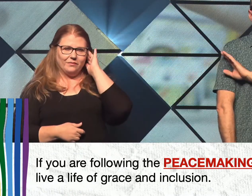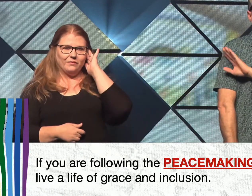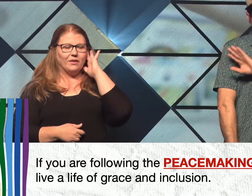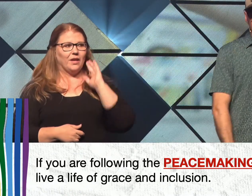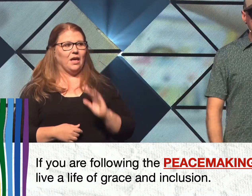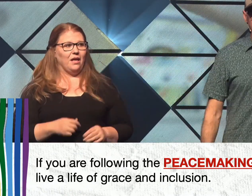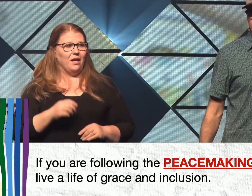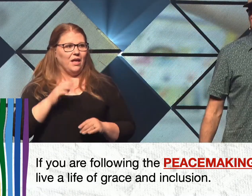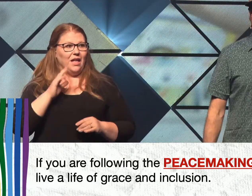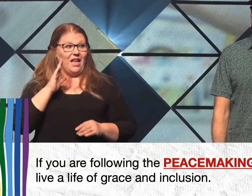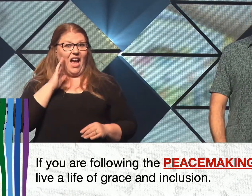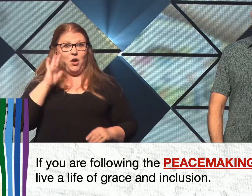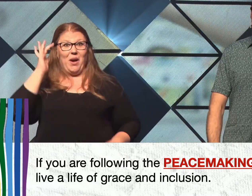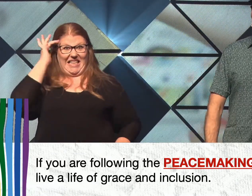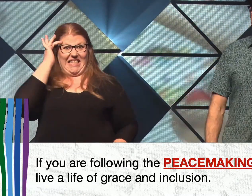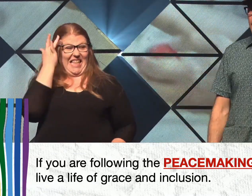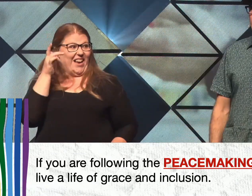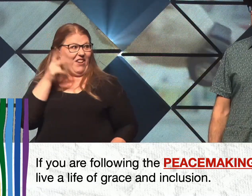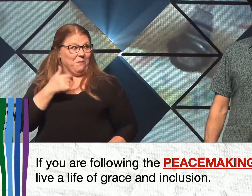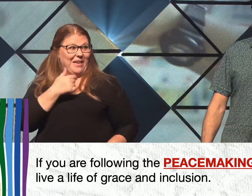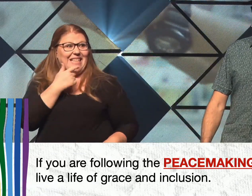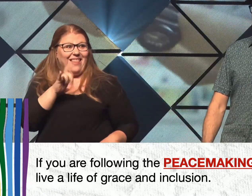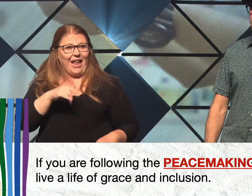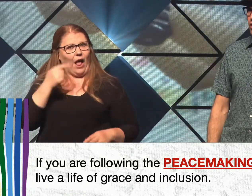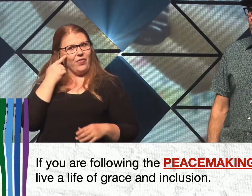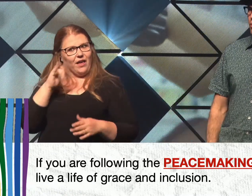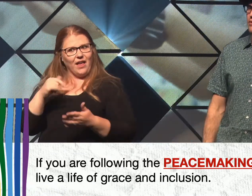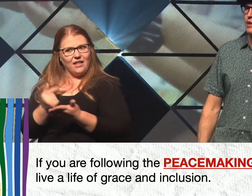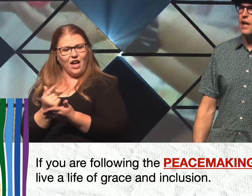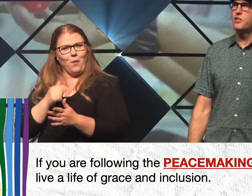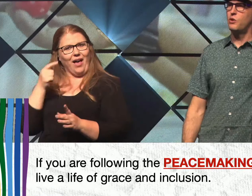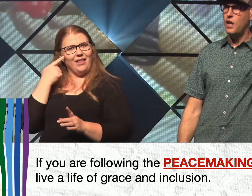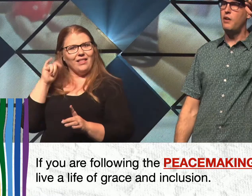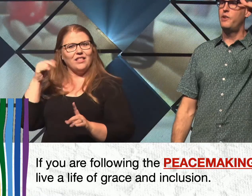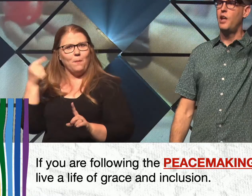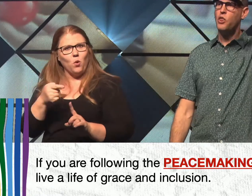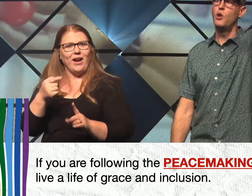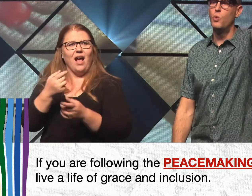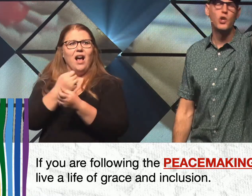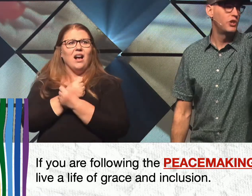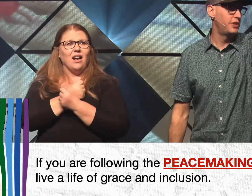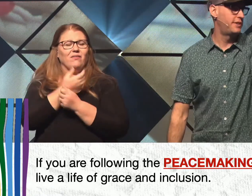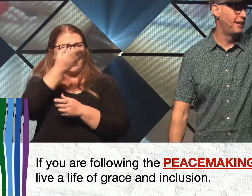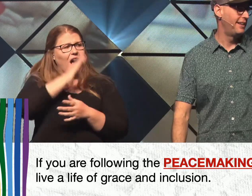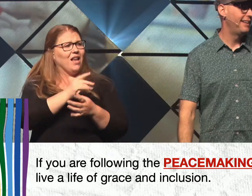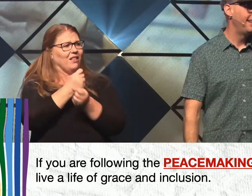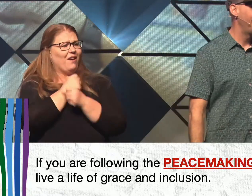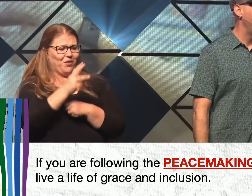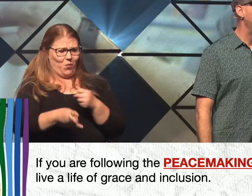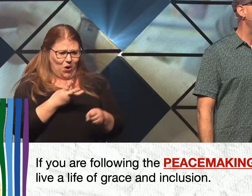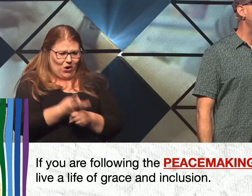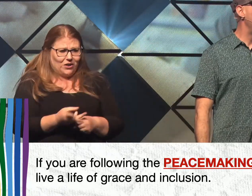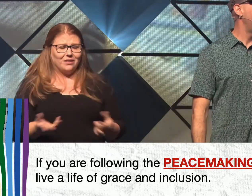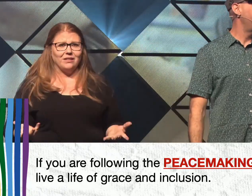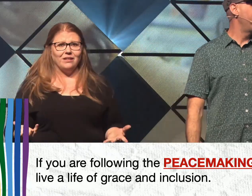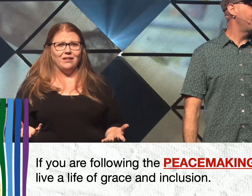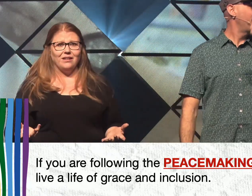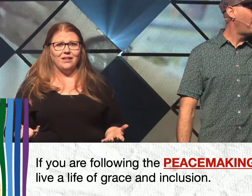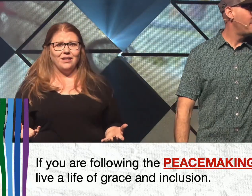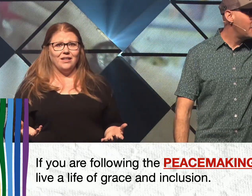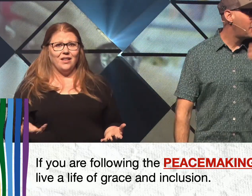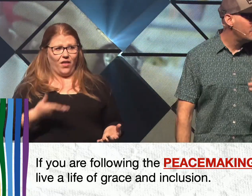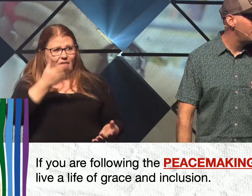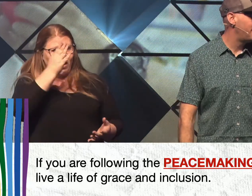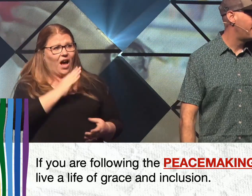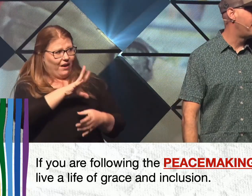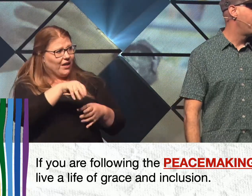And you will get sick of me saying it because I think that's the gospel. I think that's the whole point. For God so loved the world that it is this God